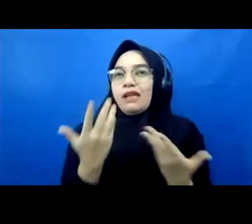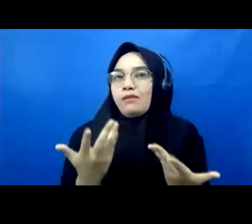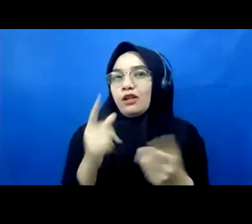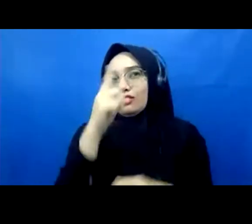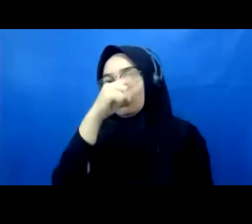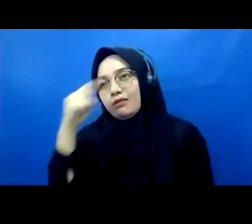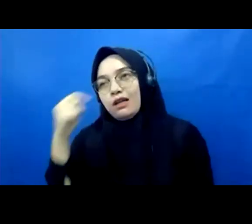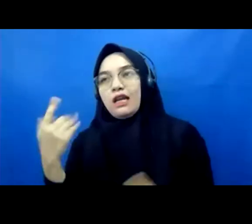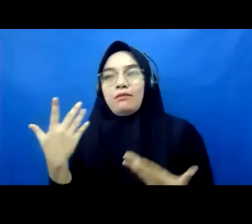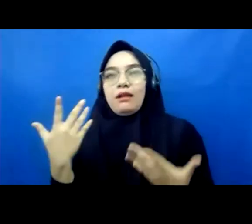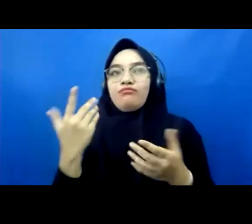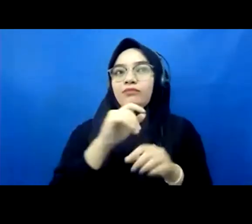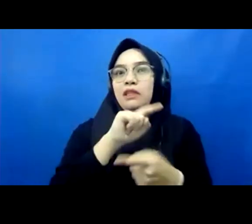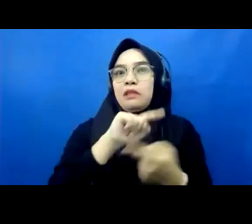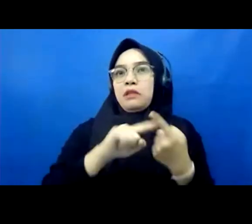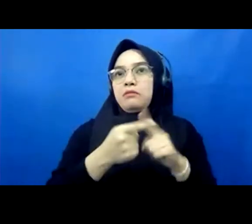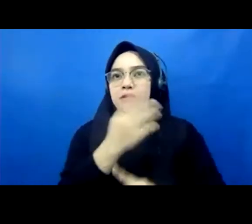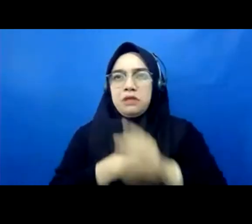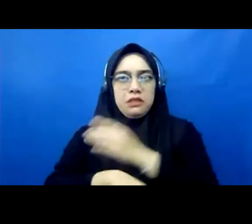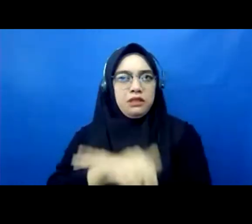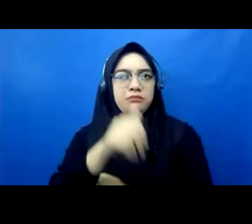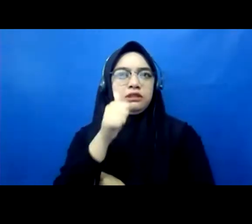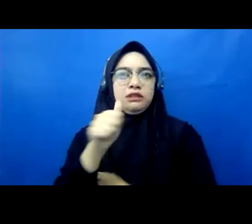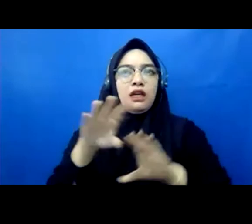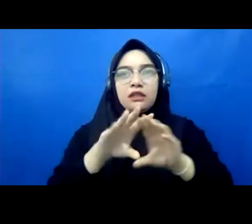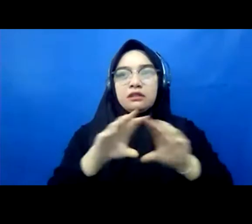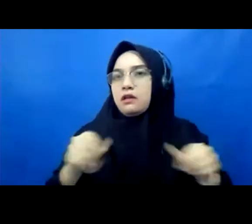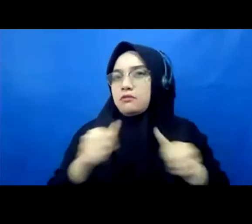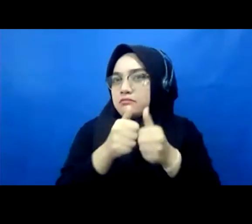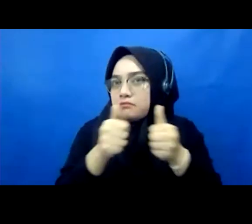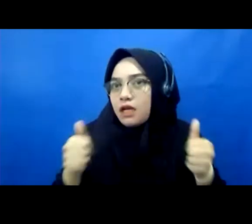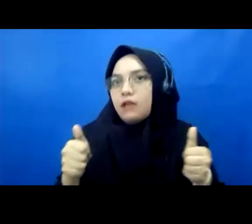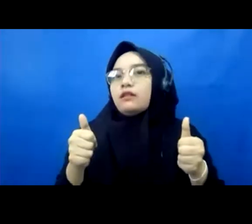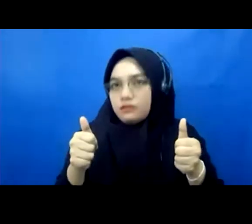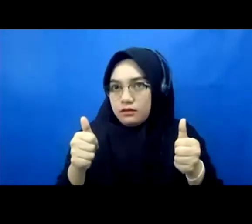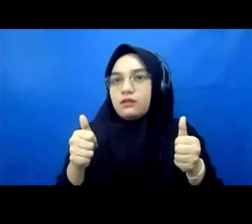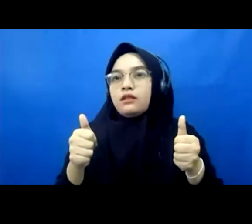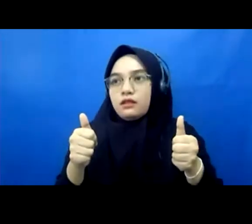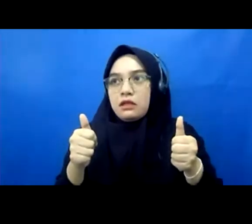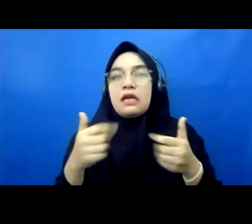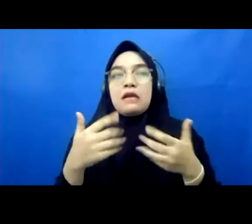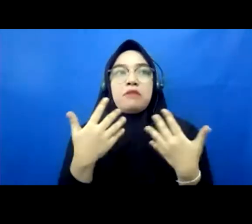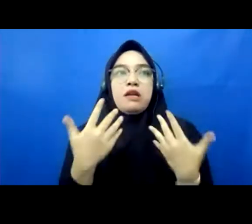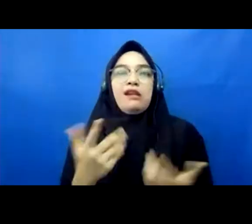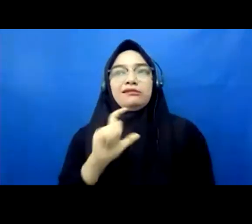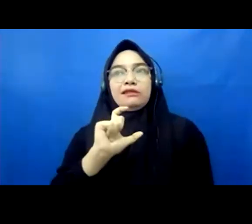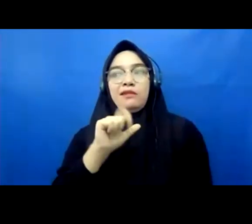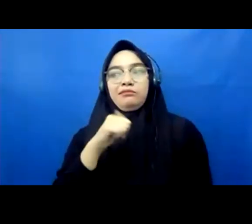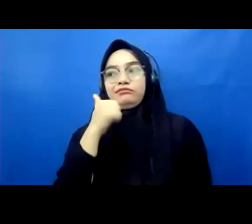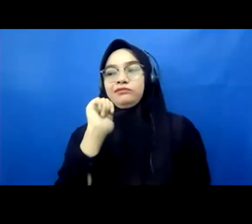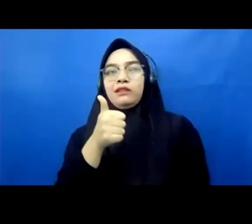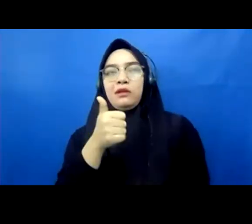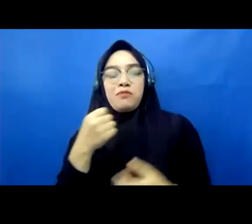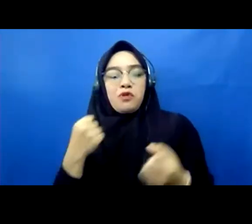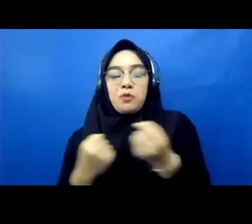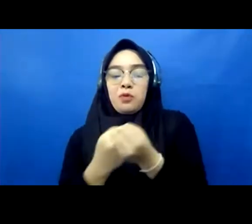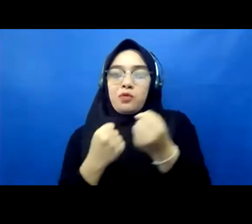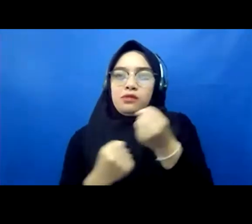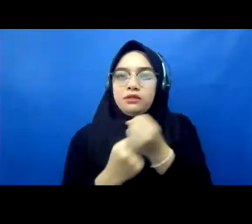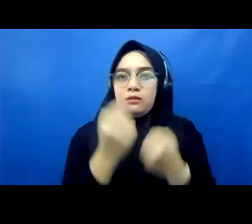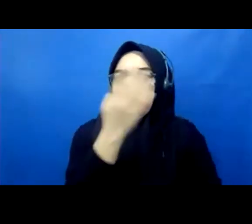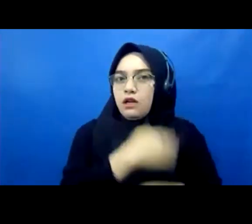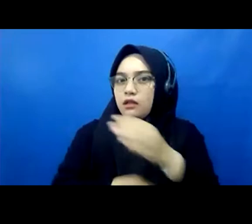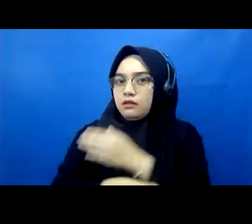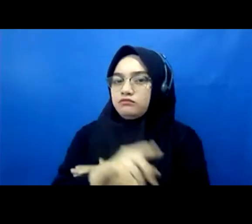leading the way in developing new, innovative and scalable forms of support for persons with disabilities. The study makes a